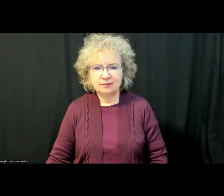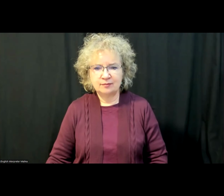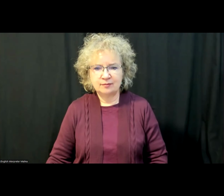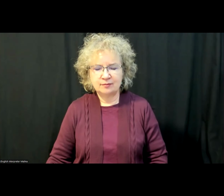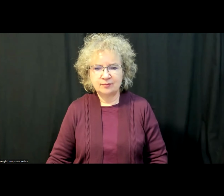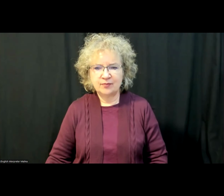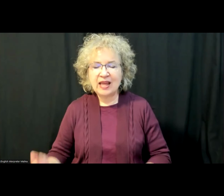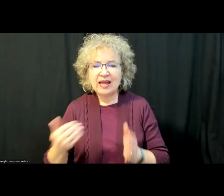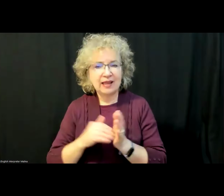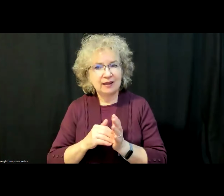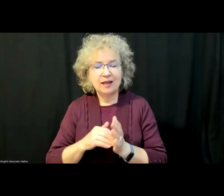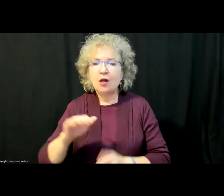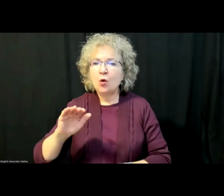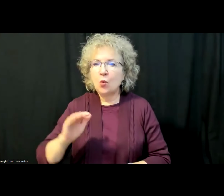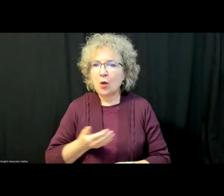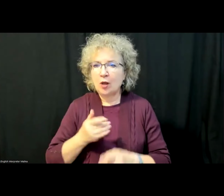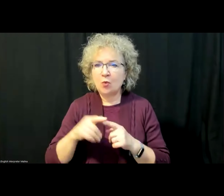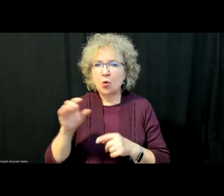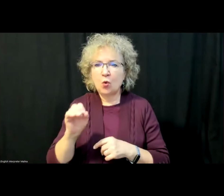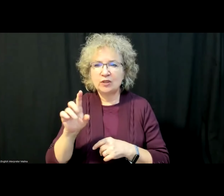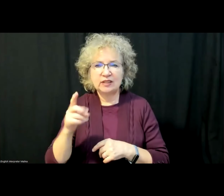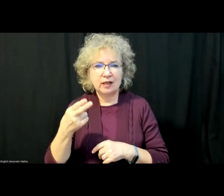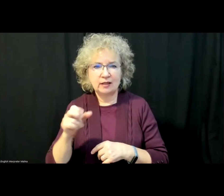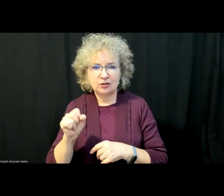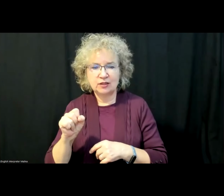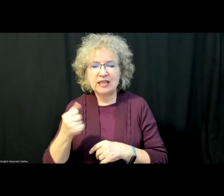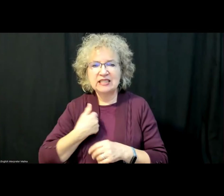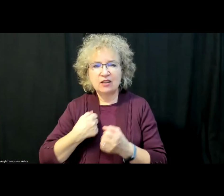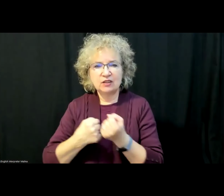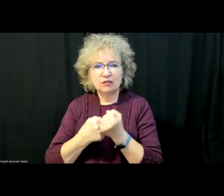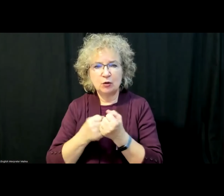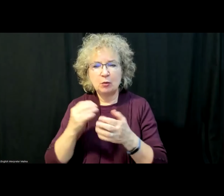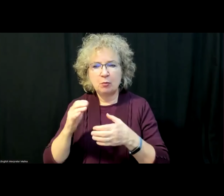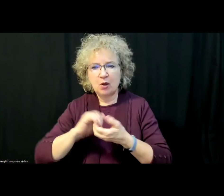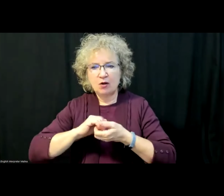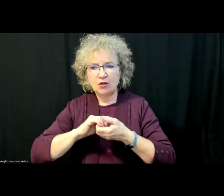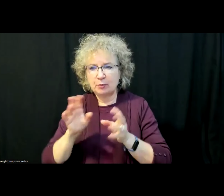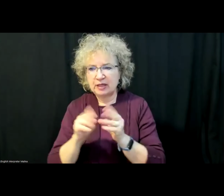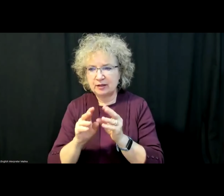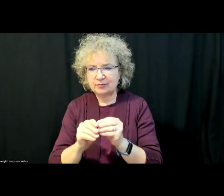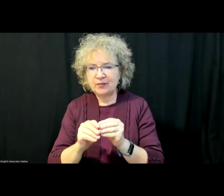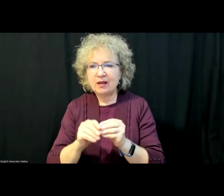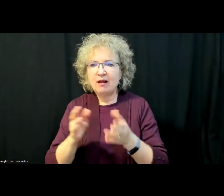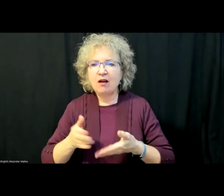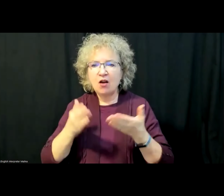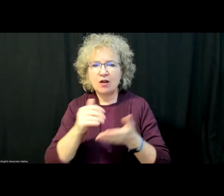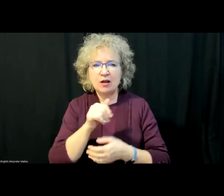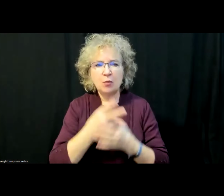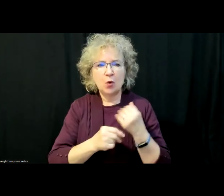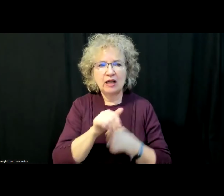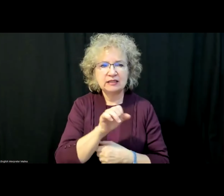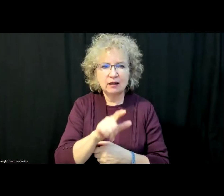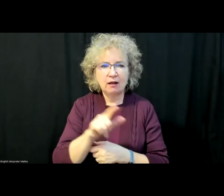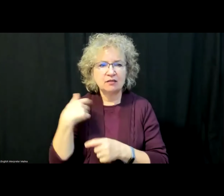Well, again, welcome to the Oregon Department of Human Service Self-Sufficiency Partners meeting. We do offer ASL and Spanish interpretation.